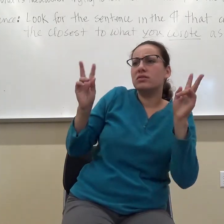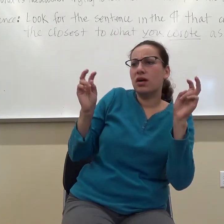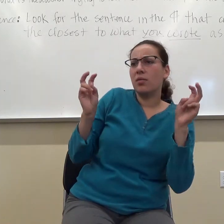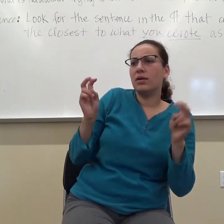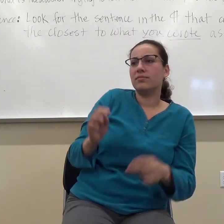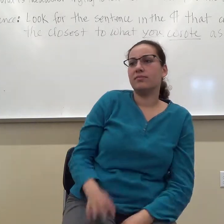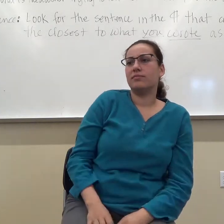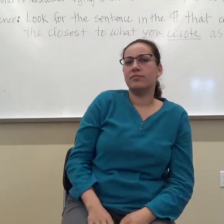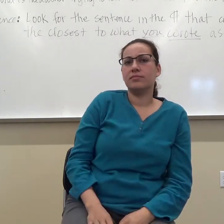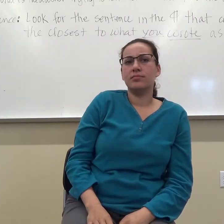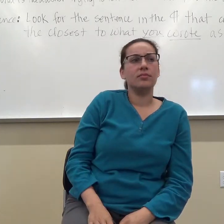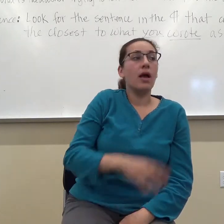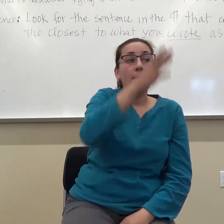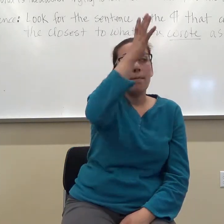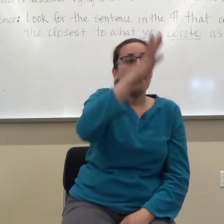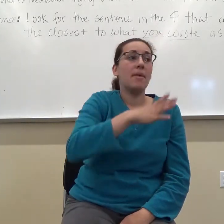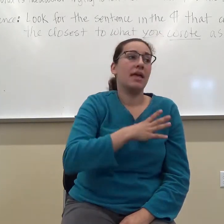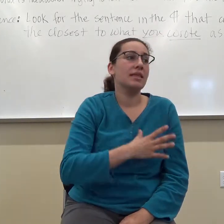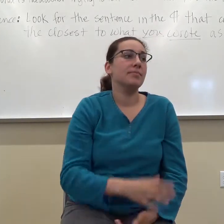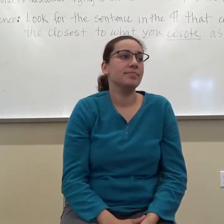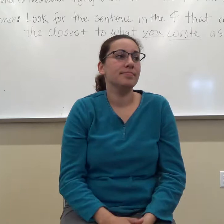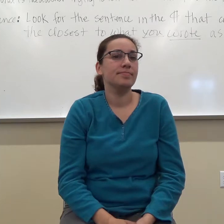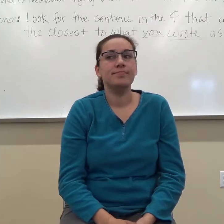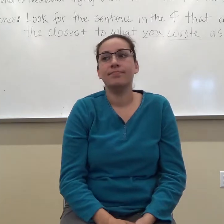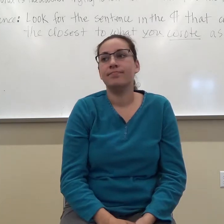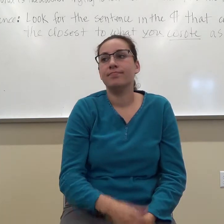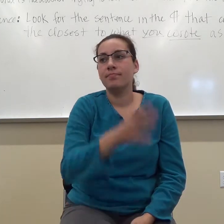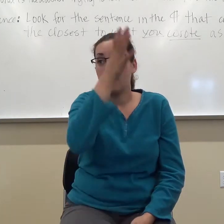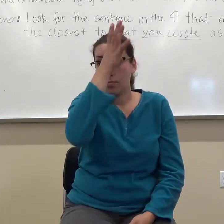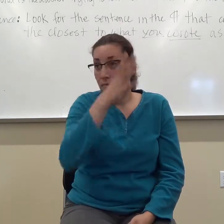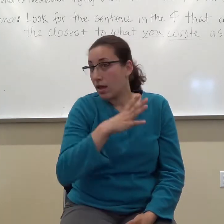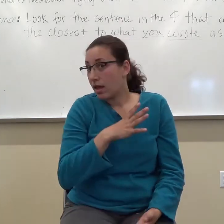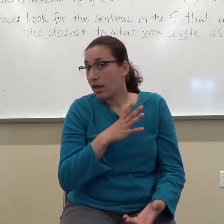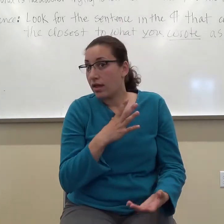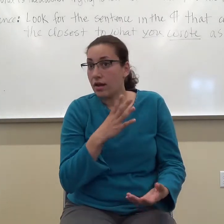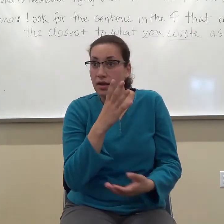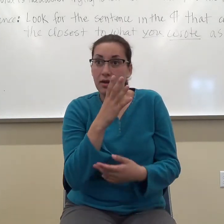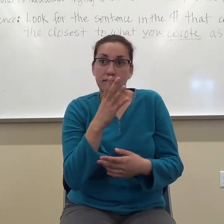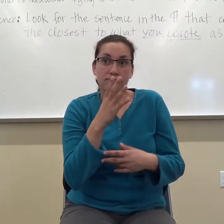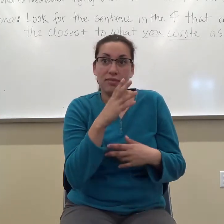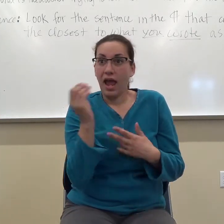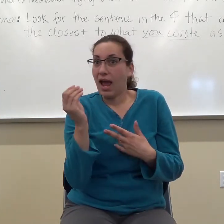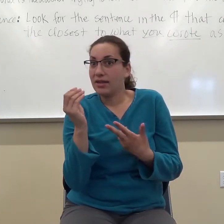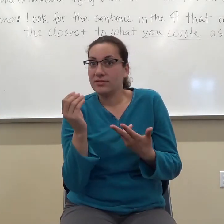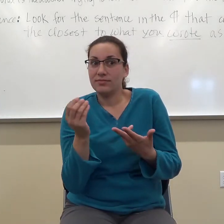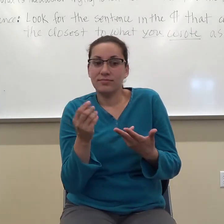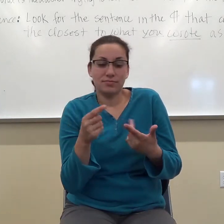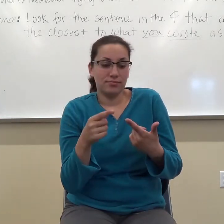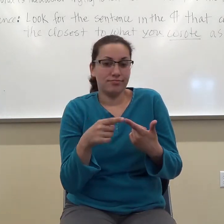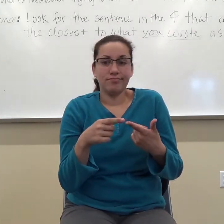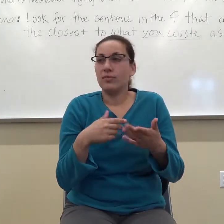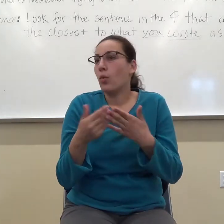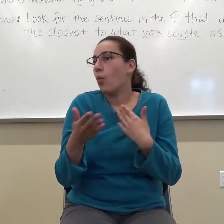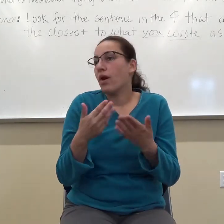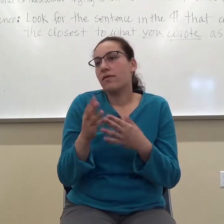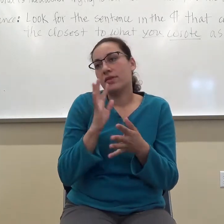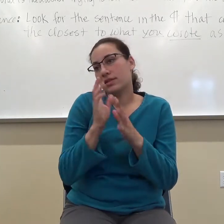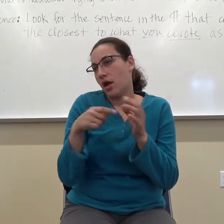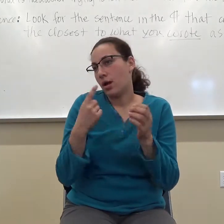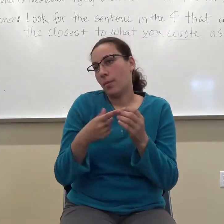and maybe specifically men and what they talk about. Oh, Okay, this would work